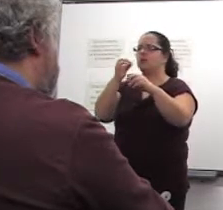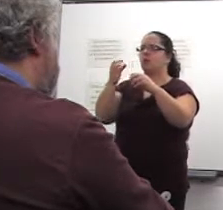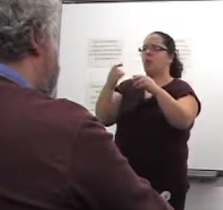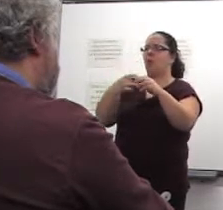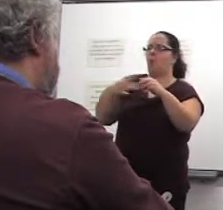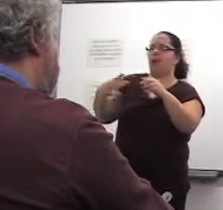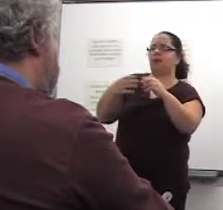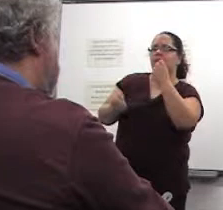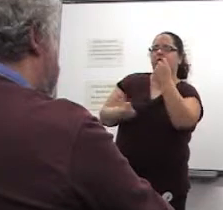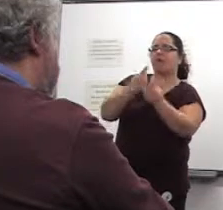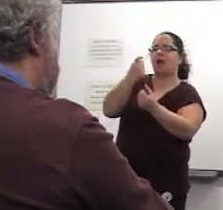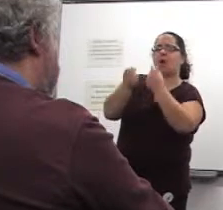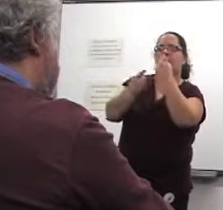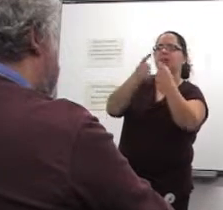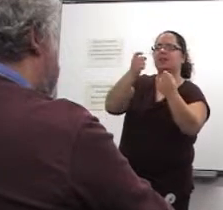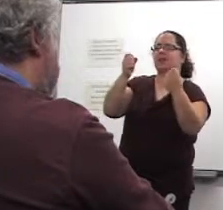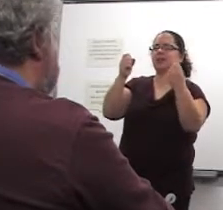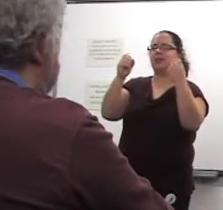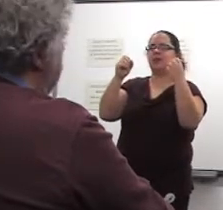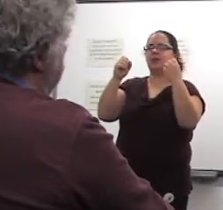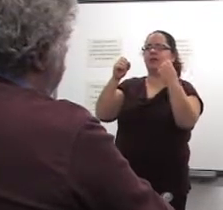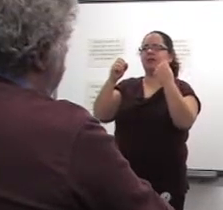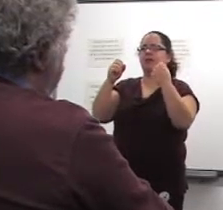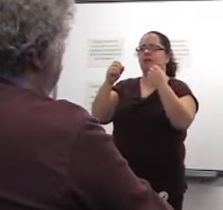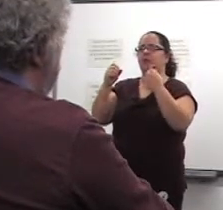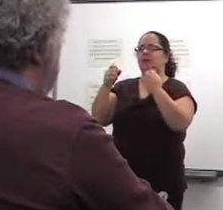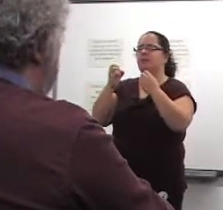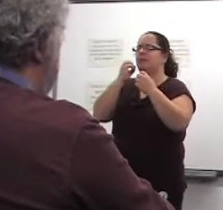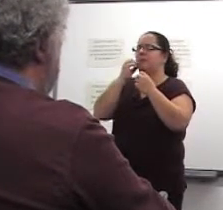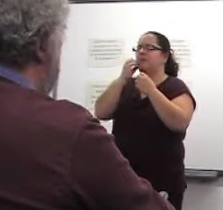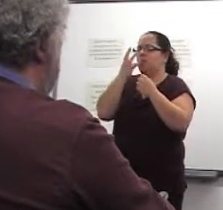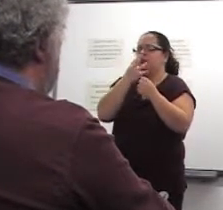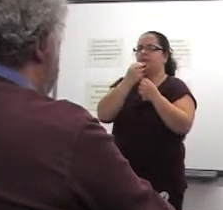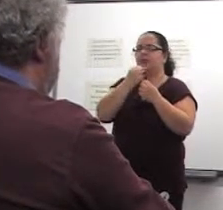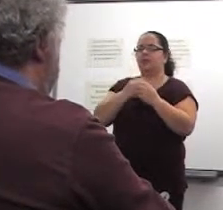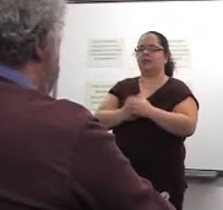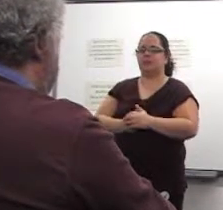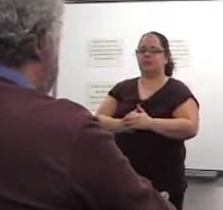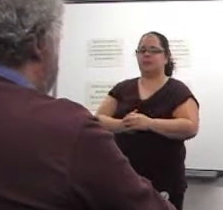white fireworks. So beautiful."